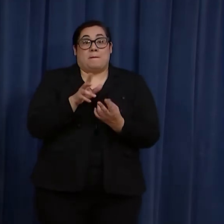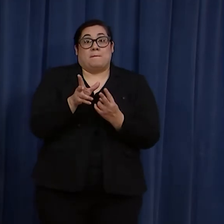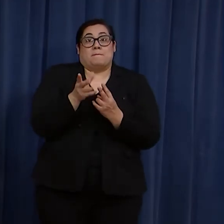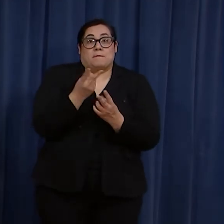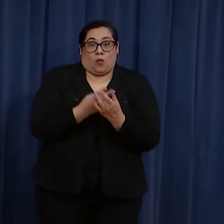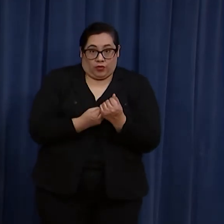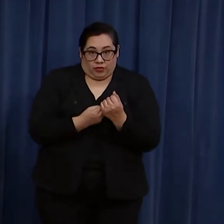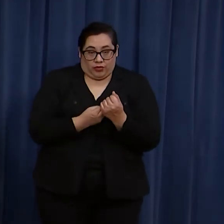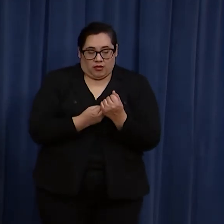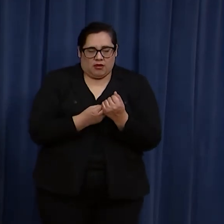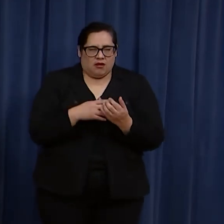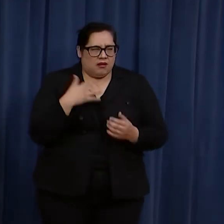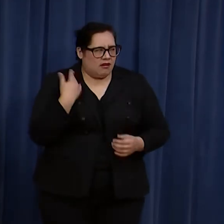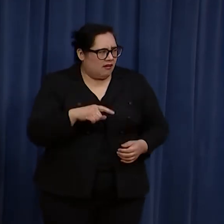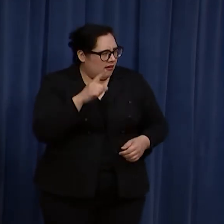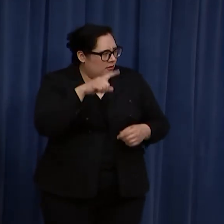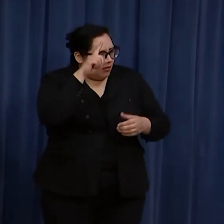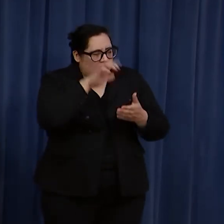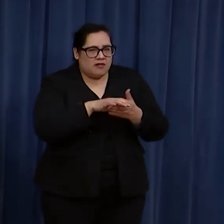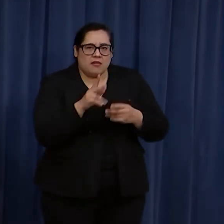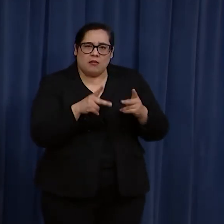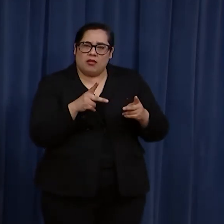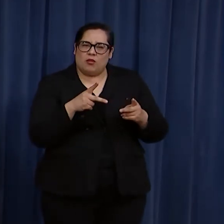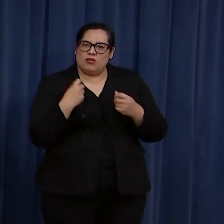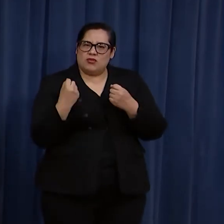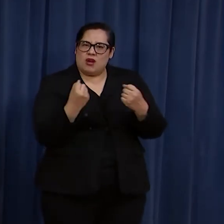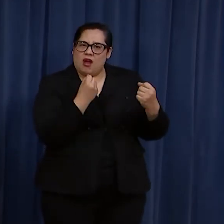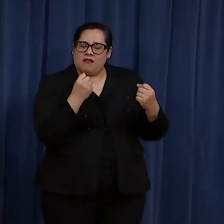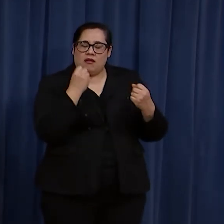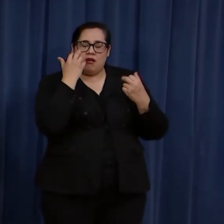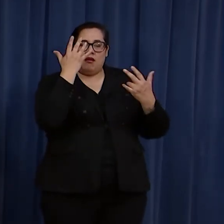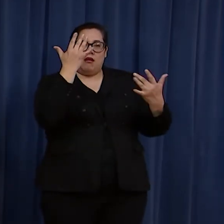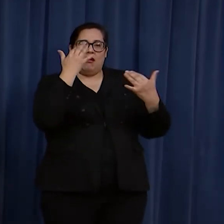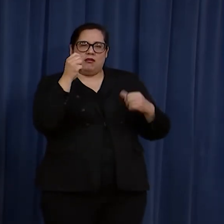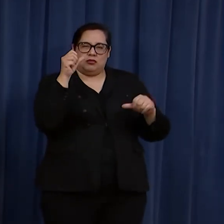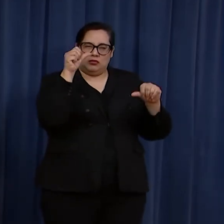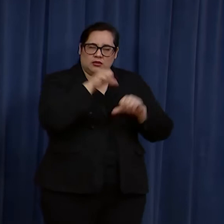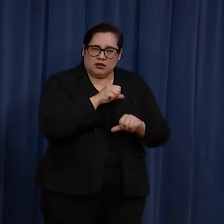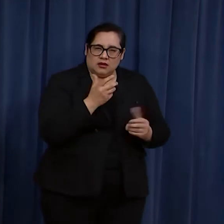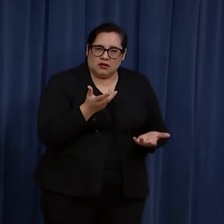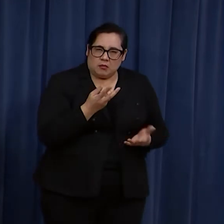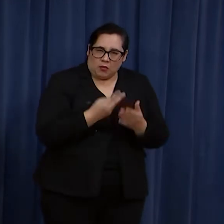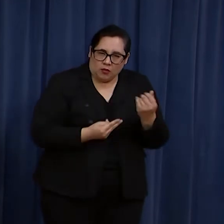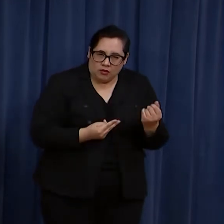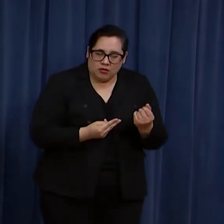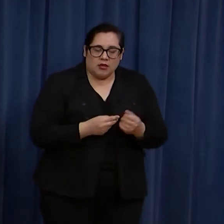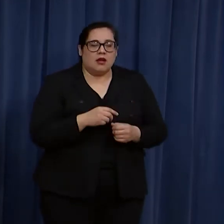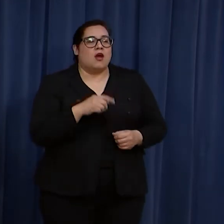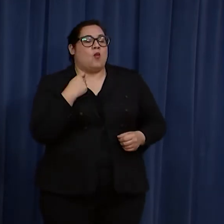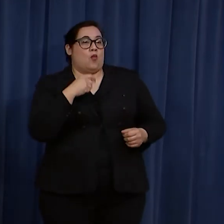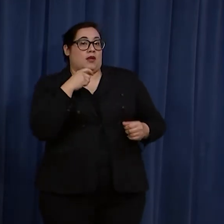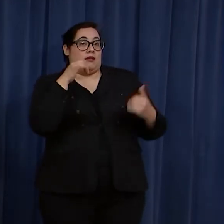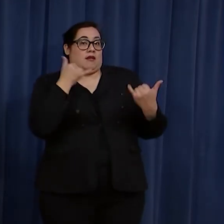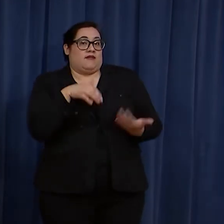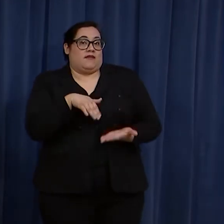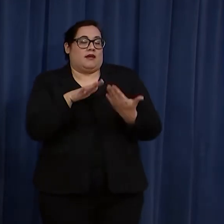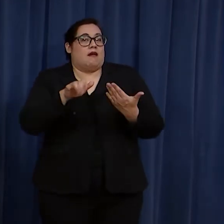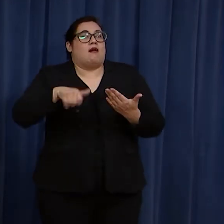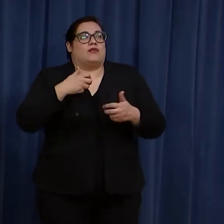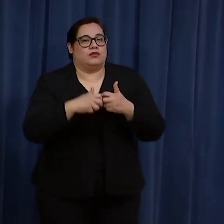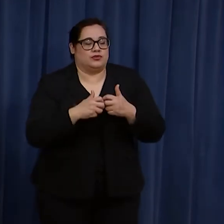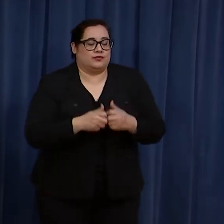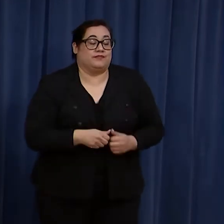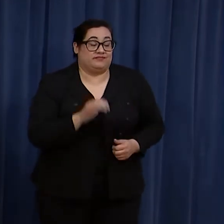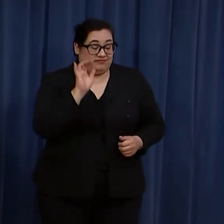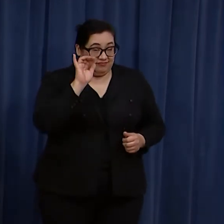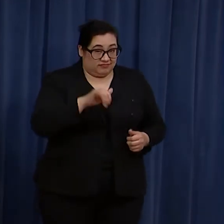both. Unbelievable that people would drive under the influence of both. We are facing another issue, and